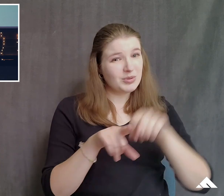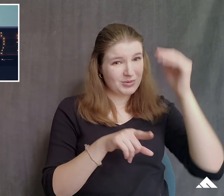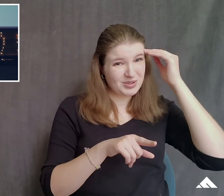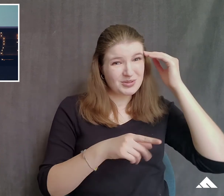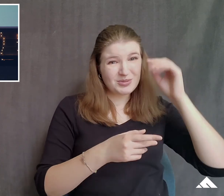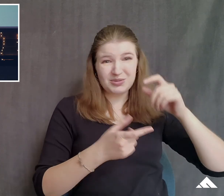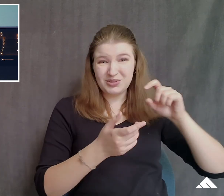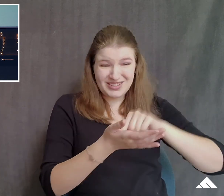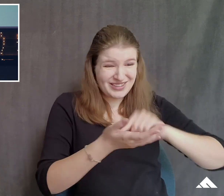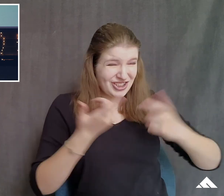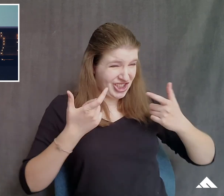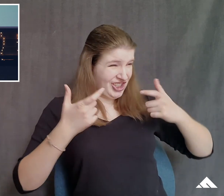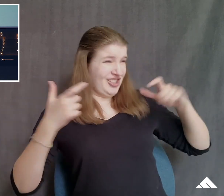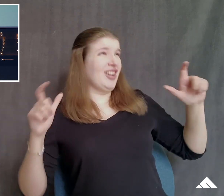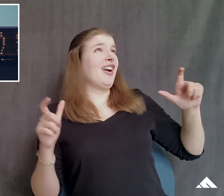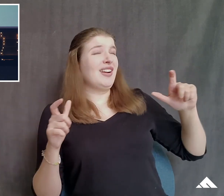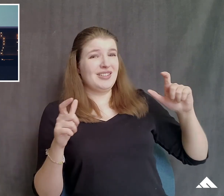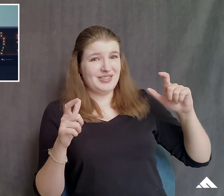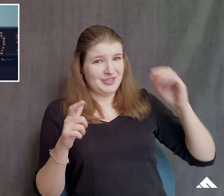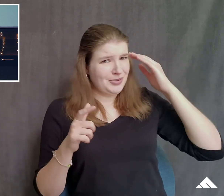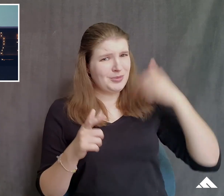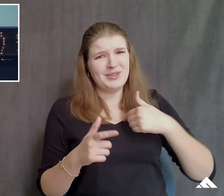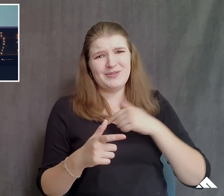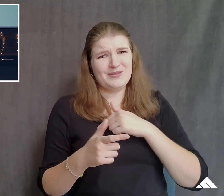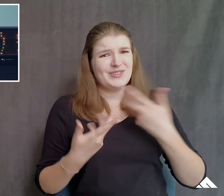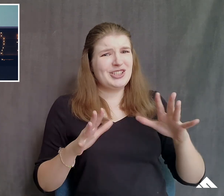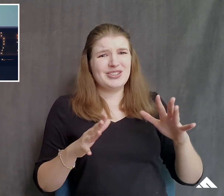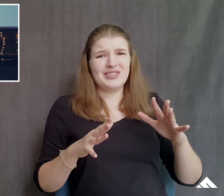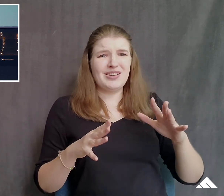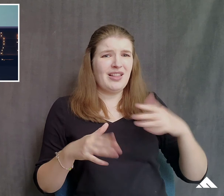knows it's gigantic. He knows that we've blown it.